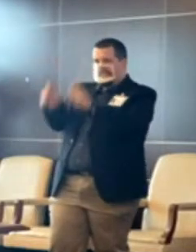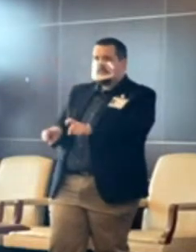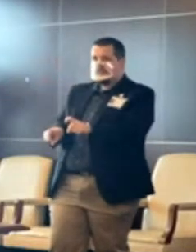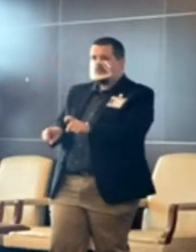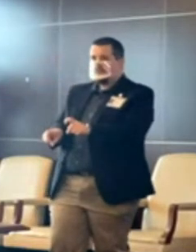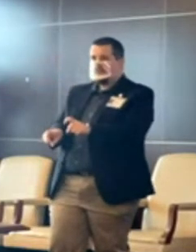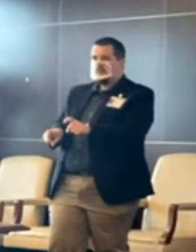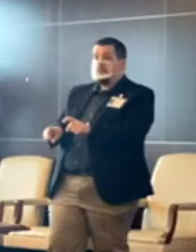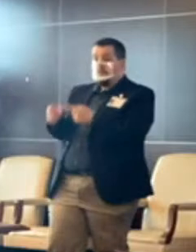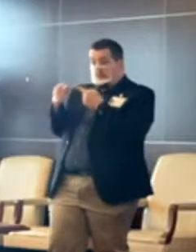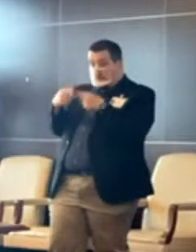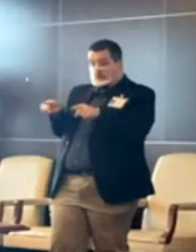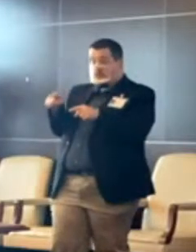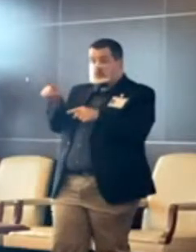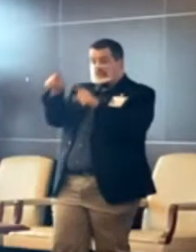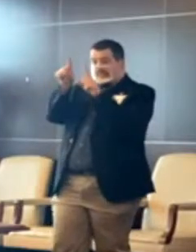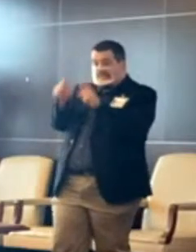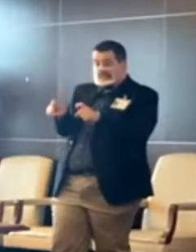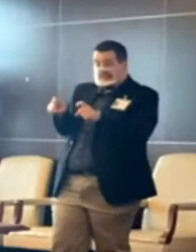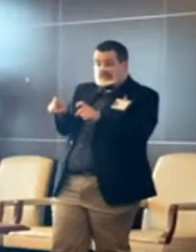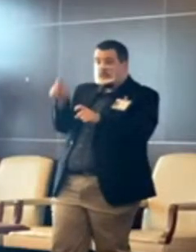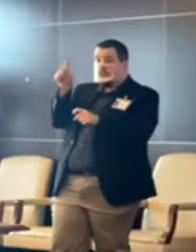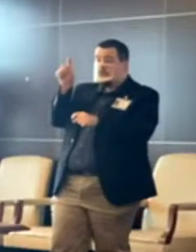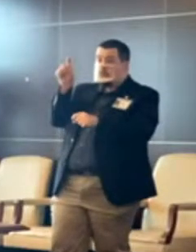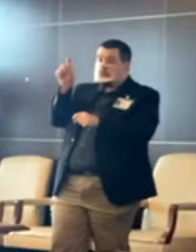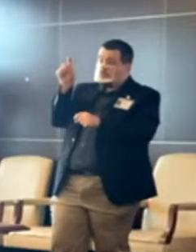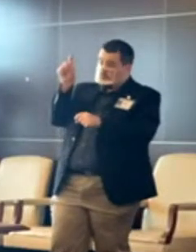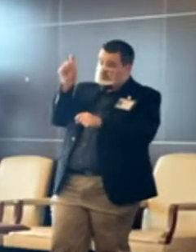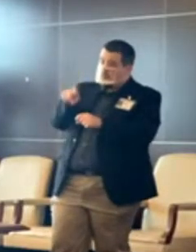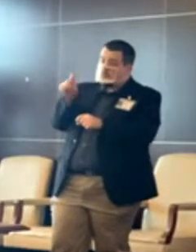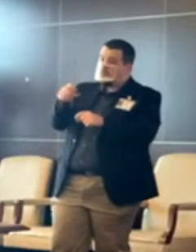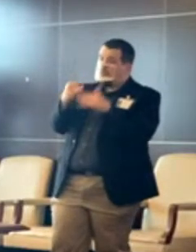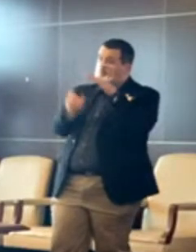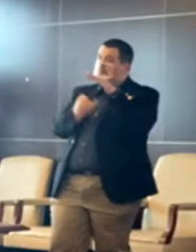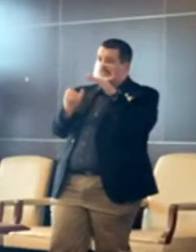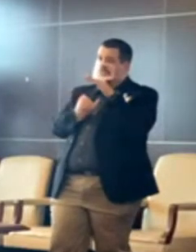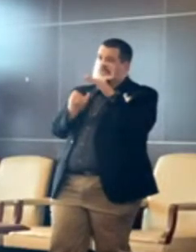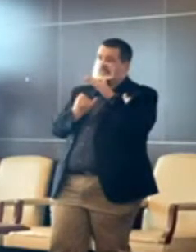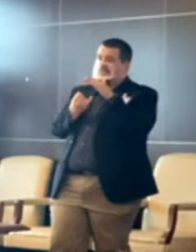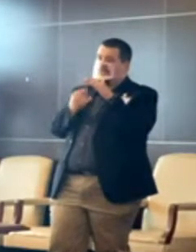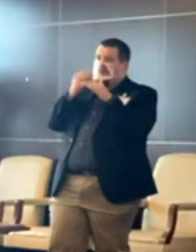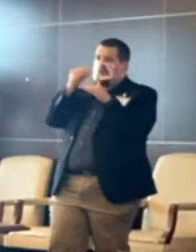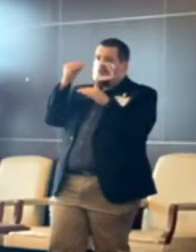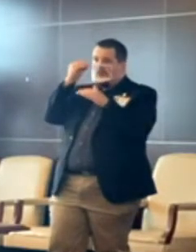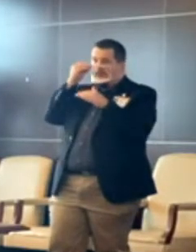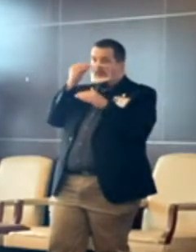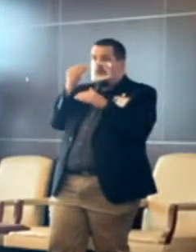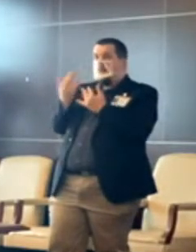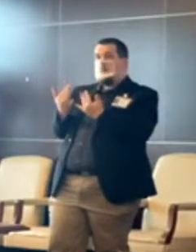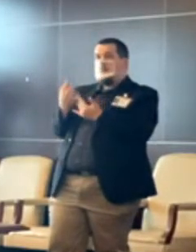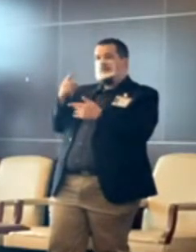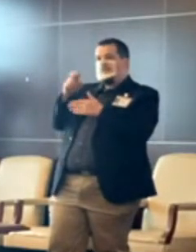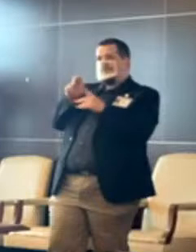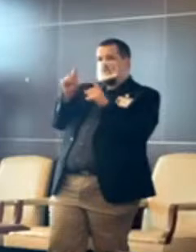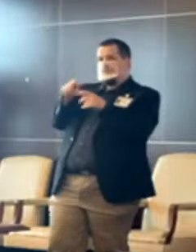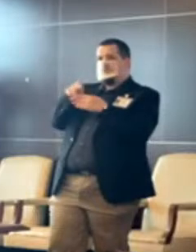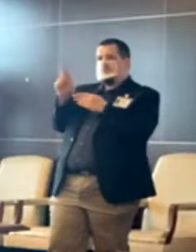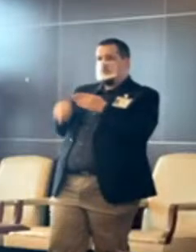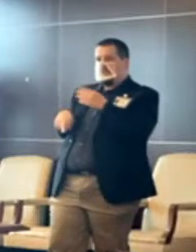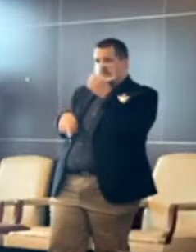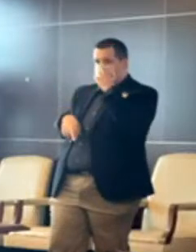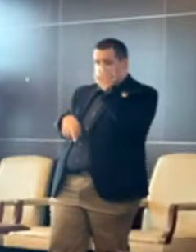tested. And while you are being tested, you do need to quarantine at home and wait on those test